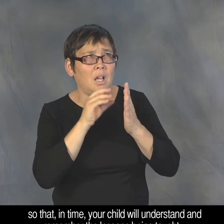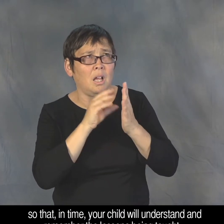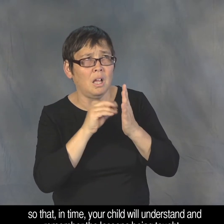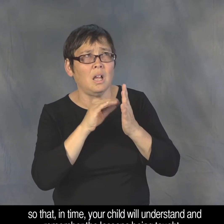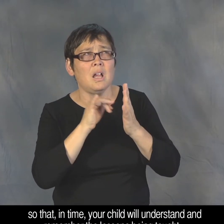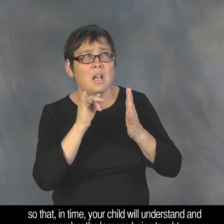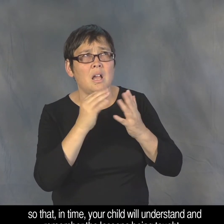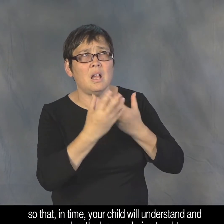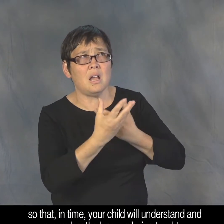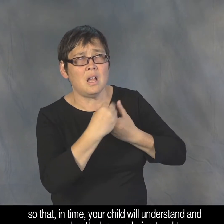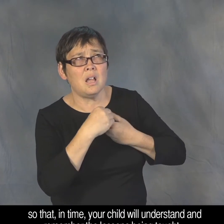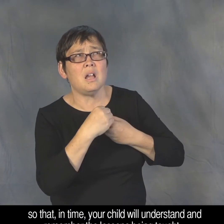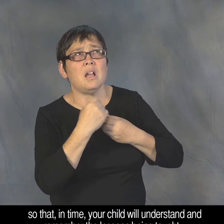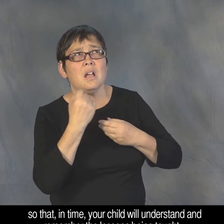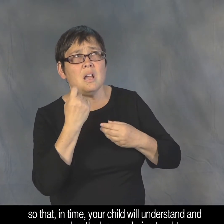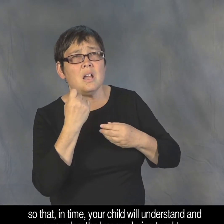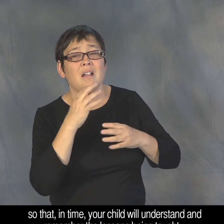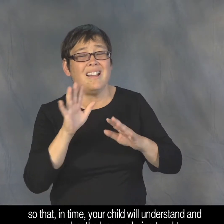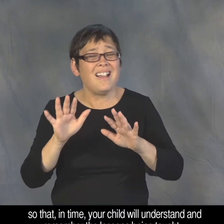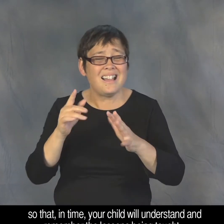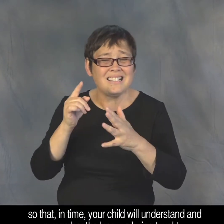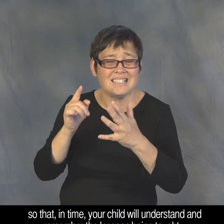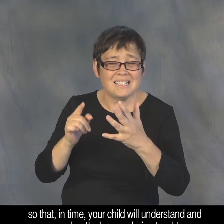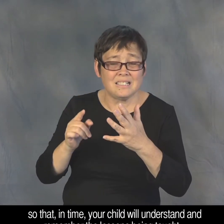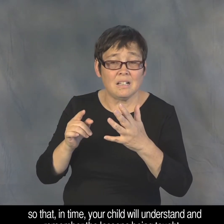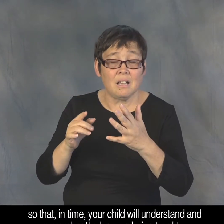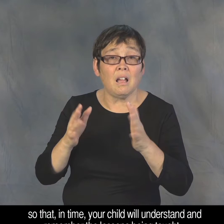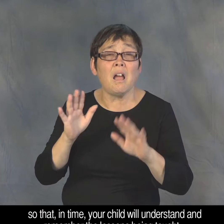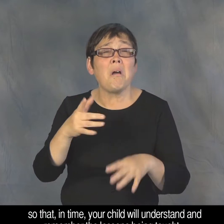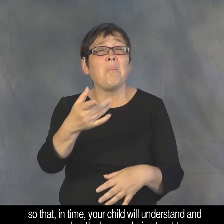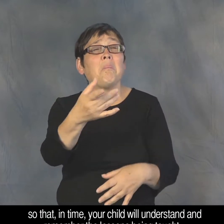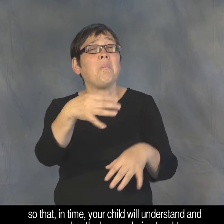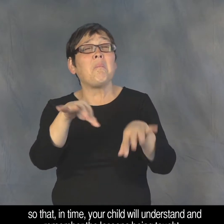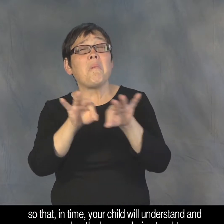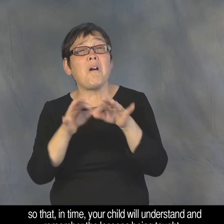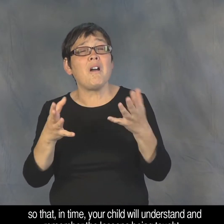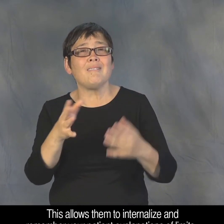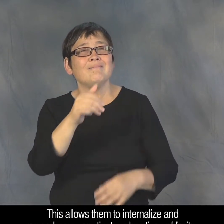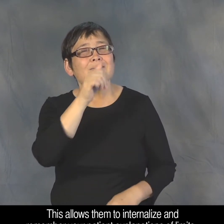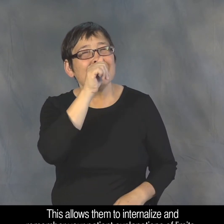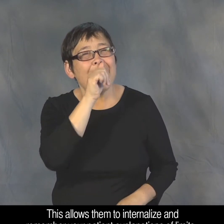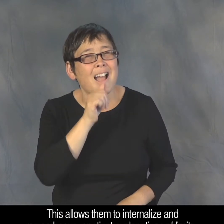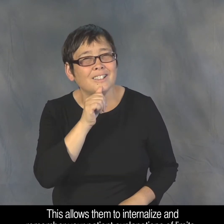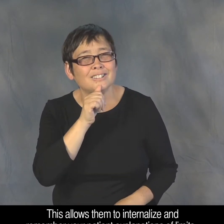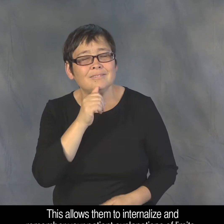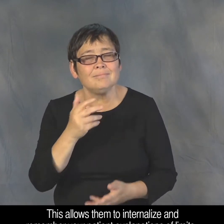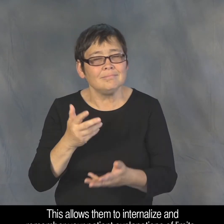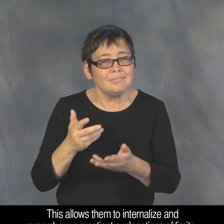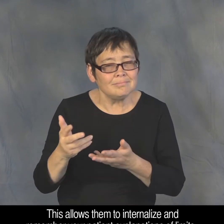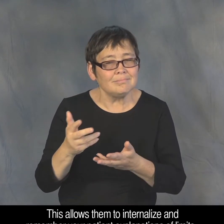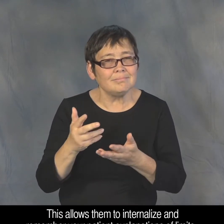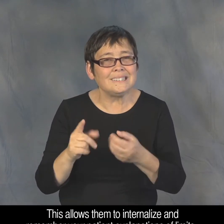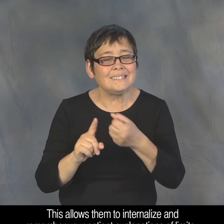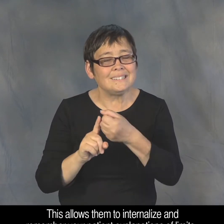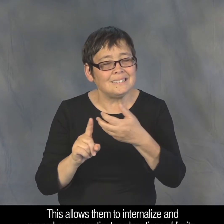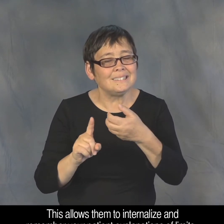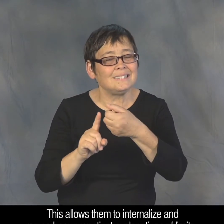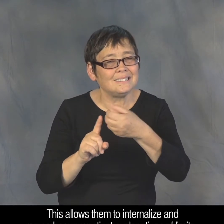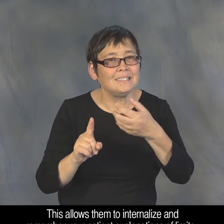time, your child will understand and remember the lessons being taught. This allows them to internalize and remember